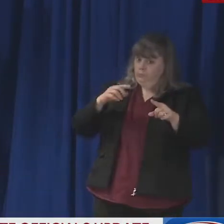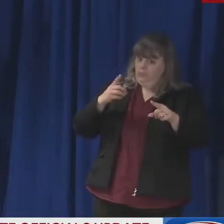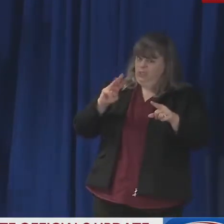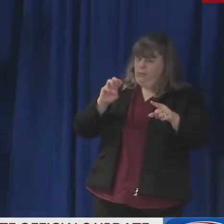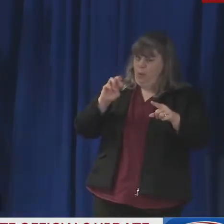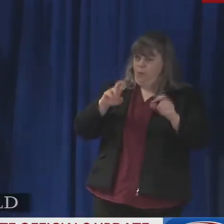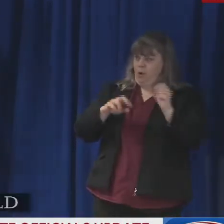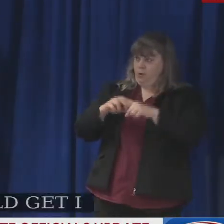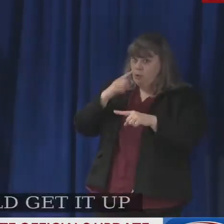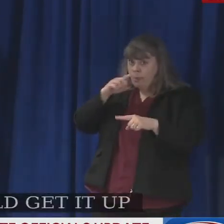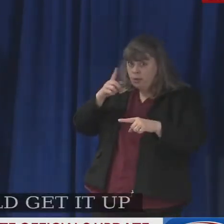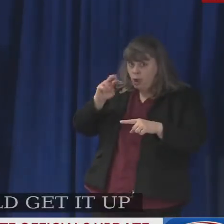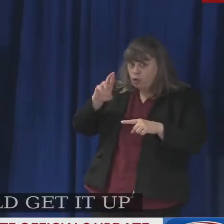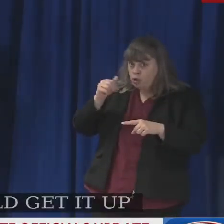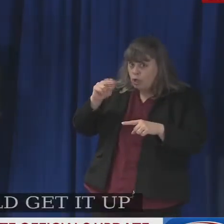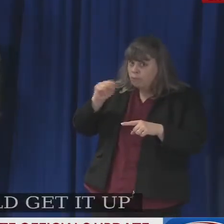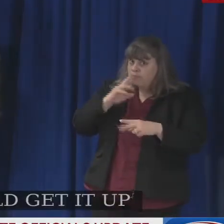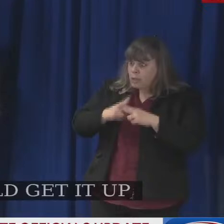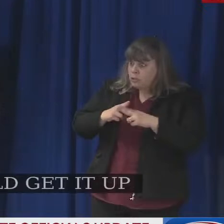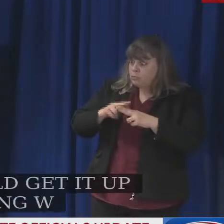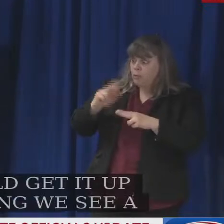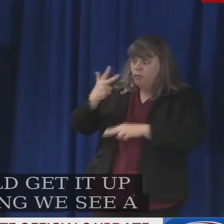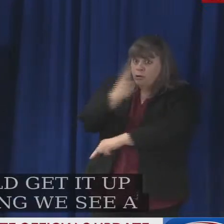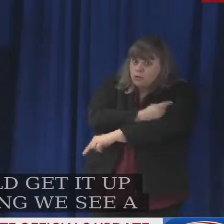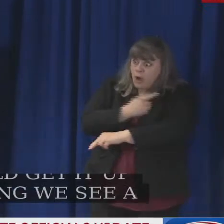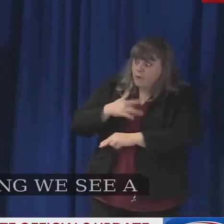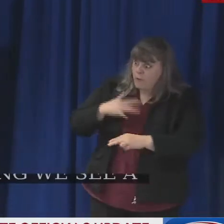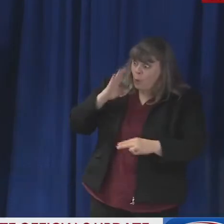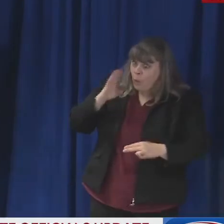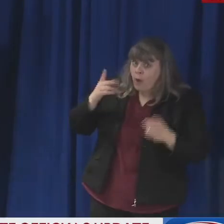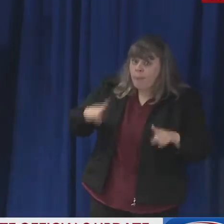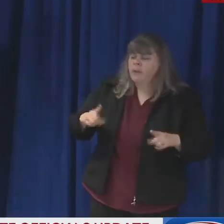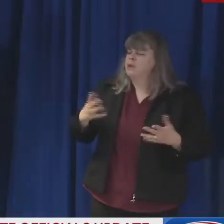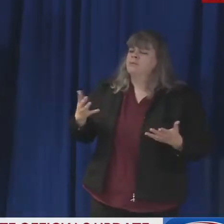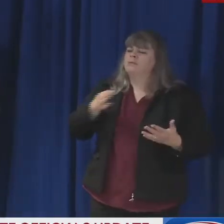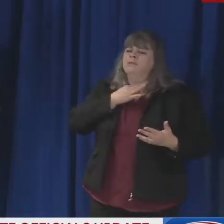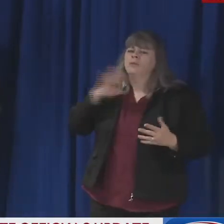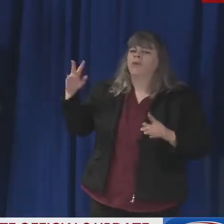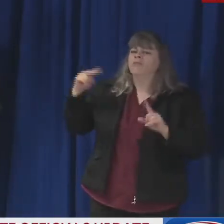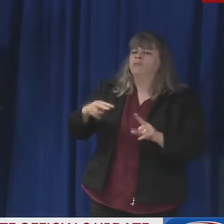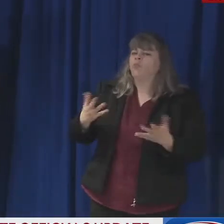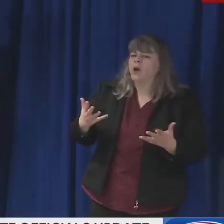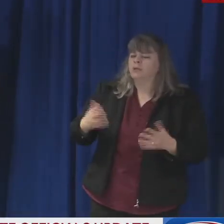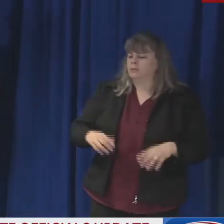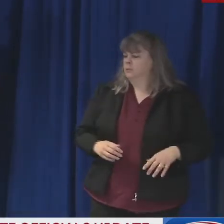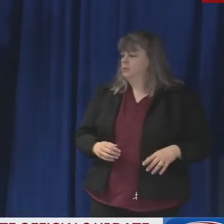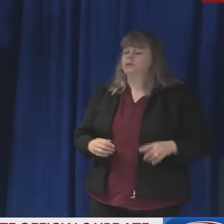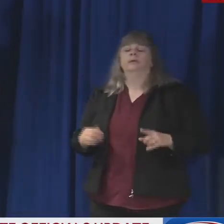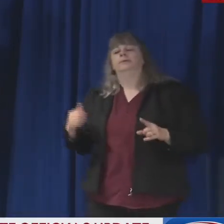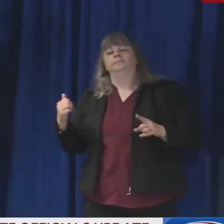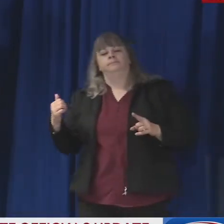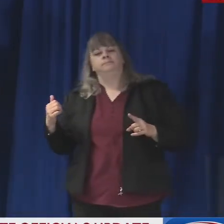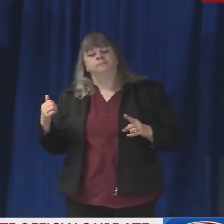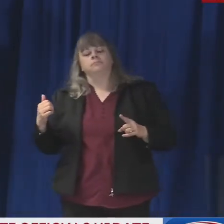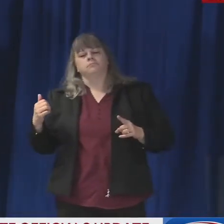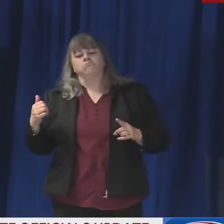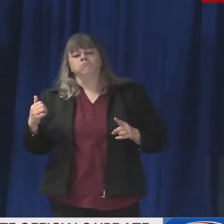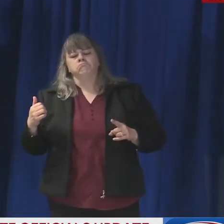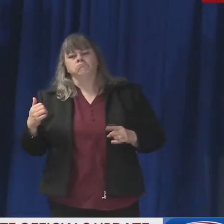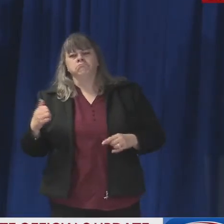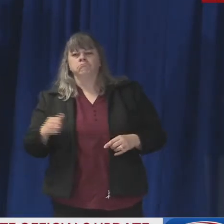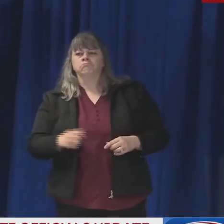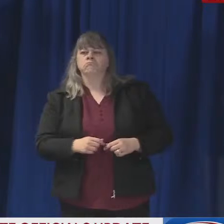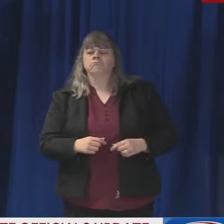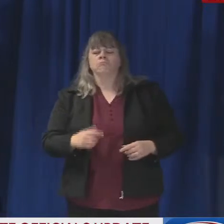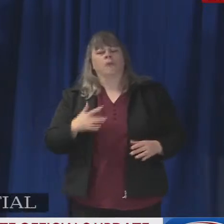the potential need for a booster? Do you think that's going to be something that's on the horizon? Yeah, I think likely in the future there